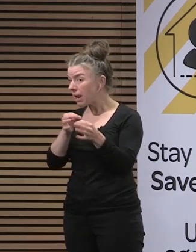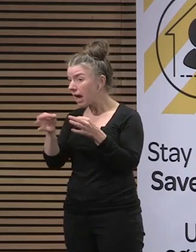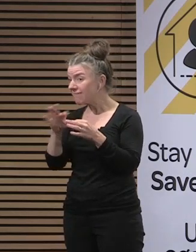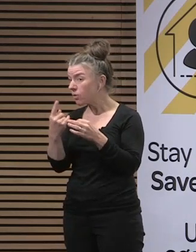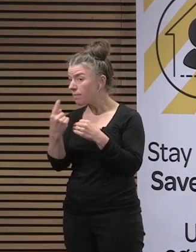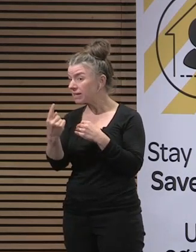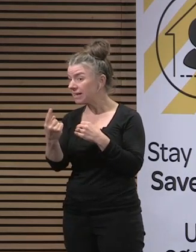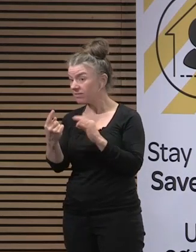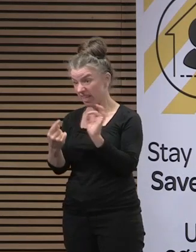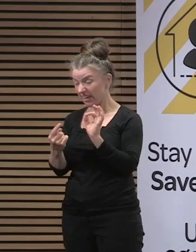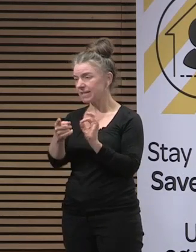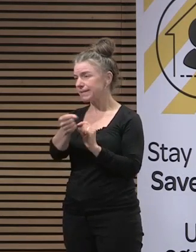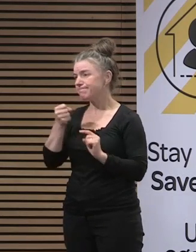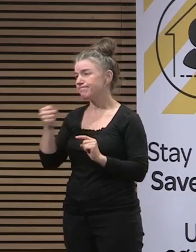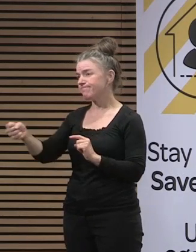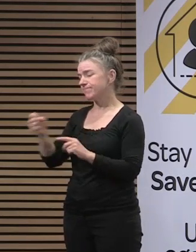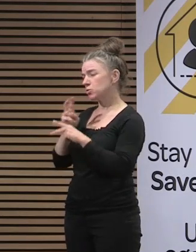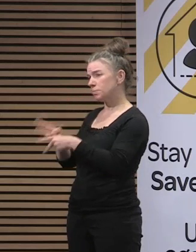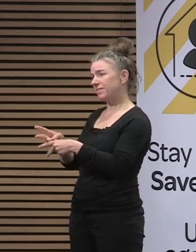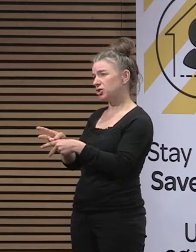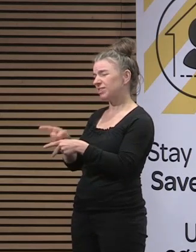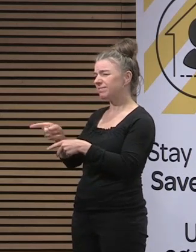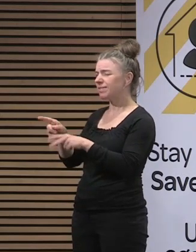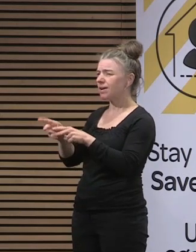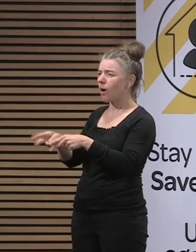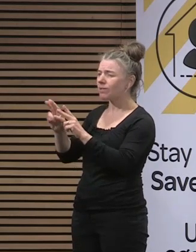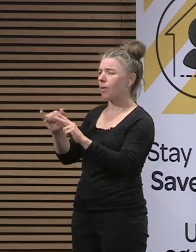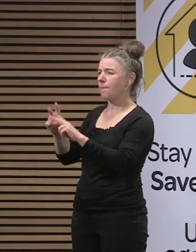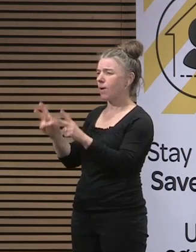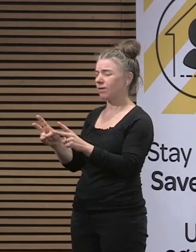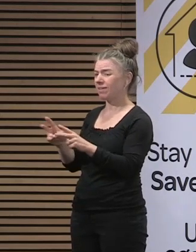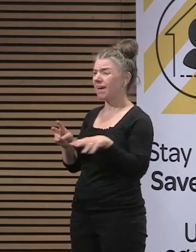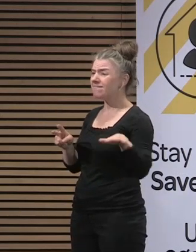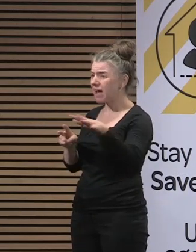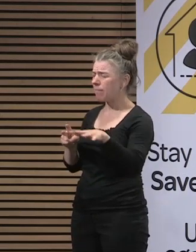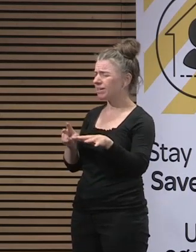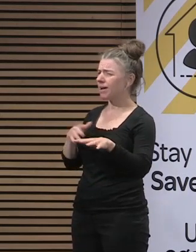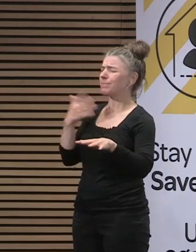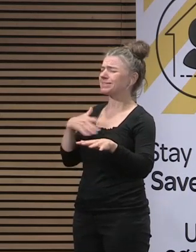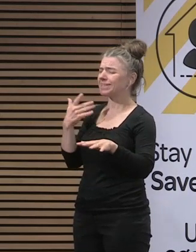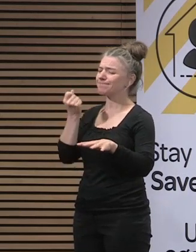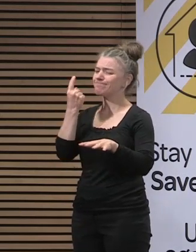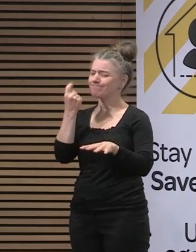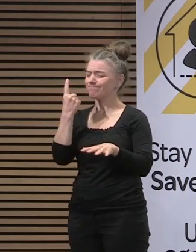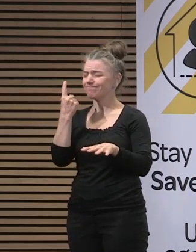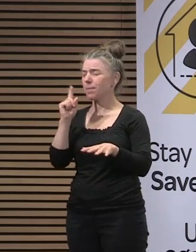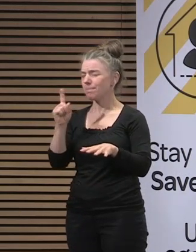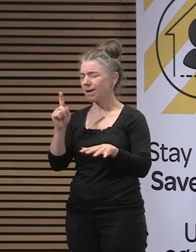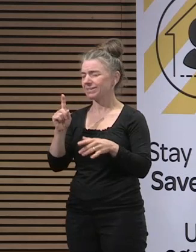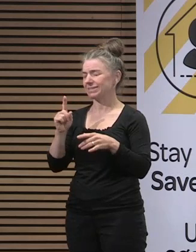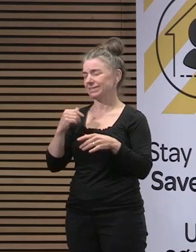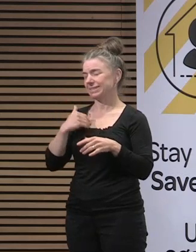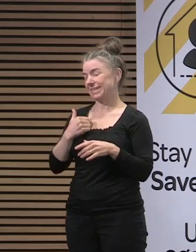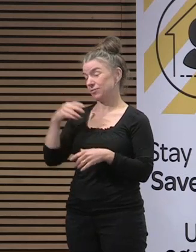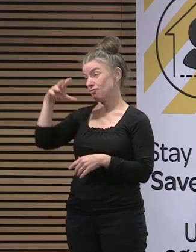essentially quarantined. I know this is causing concern for their families, and I do acknowledge that concern. We have to keep in mind, though,